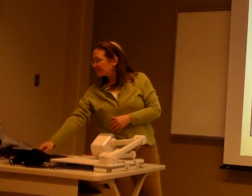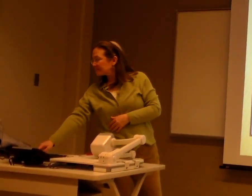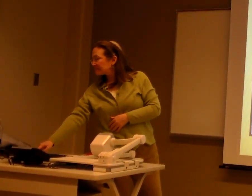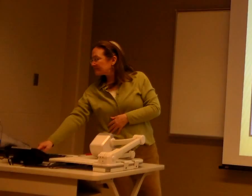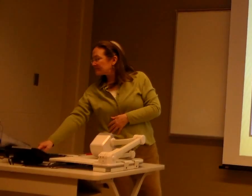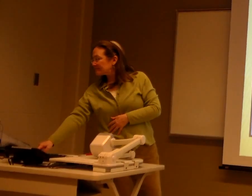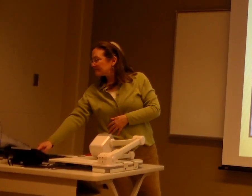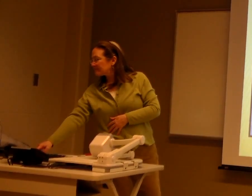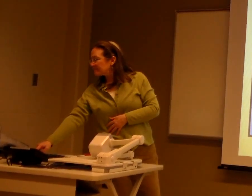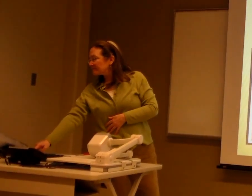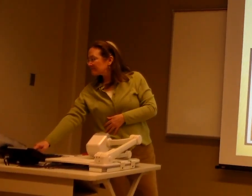Now this next slide